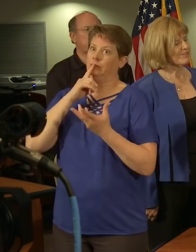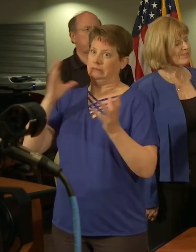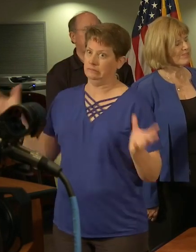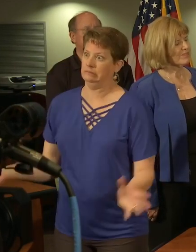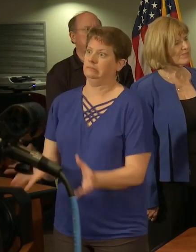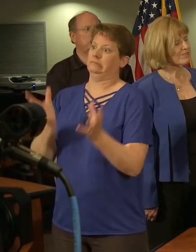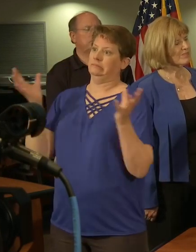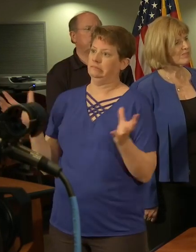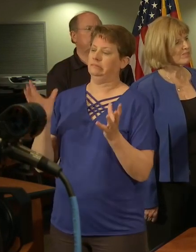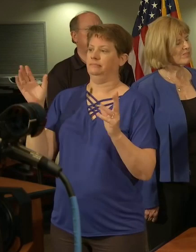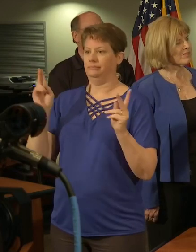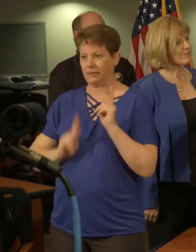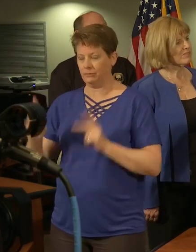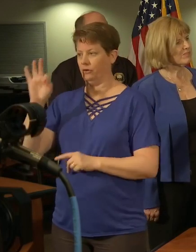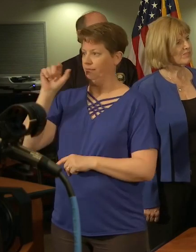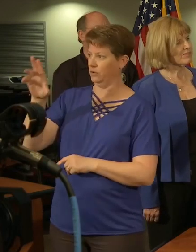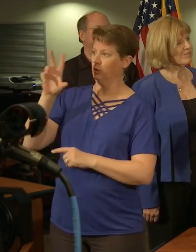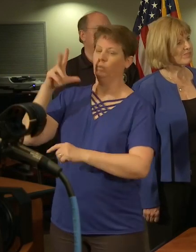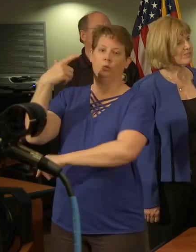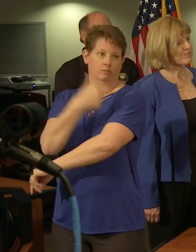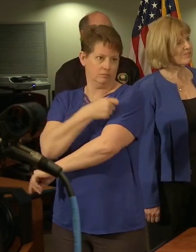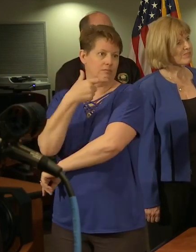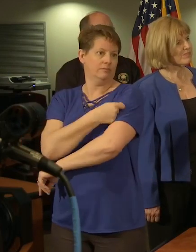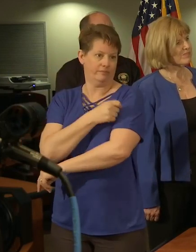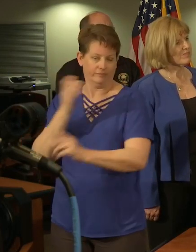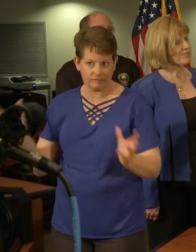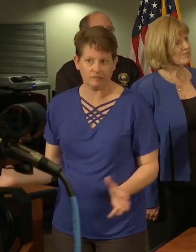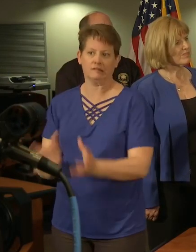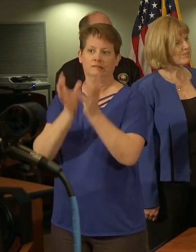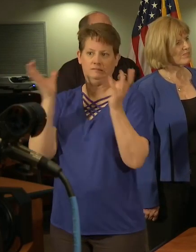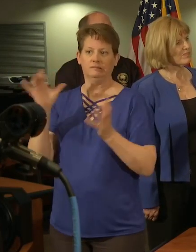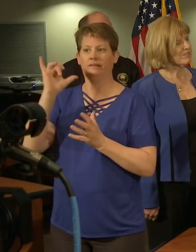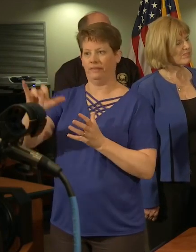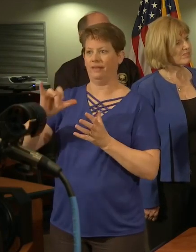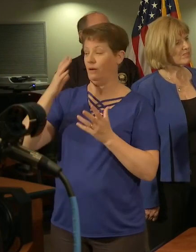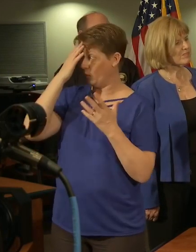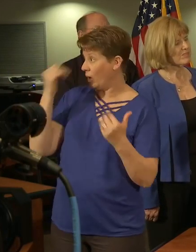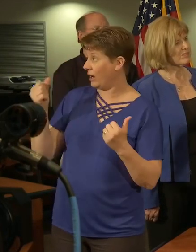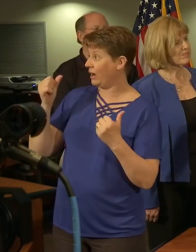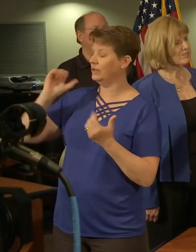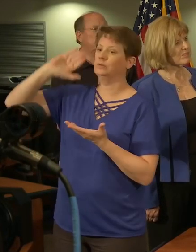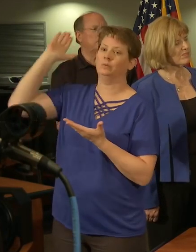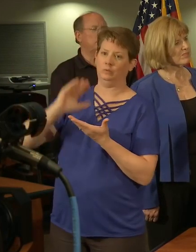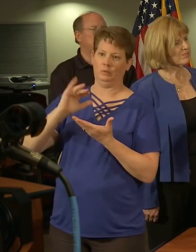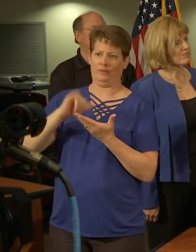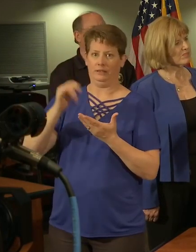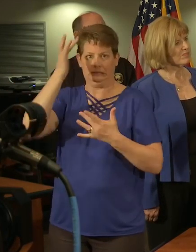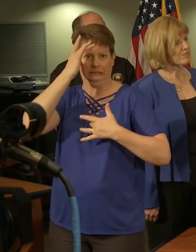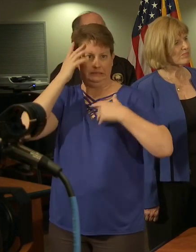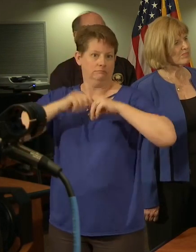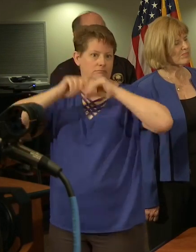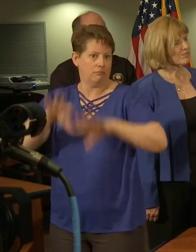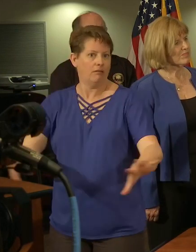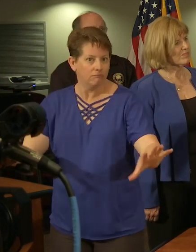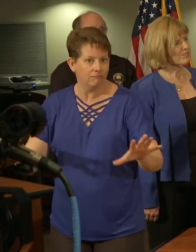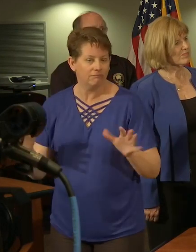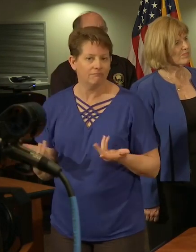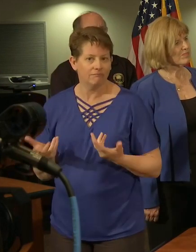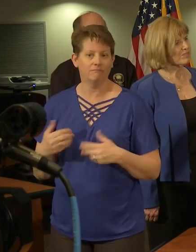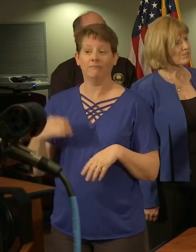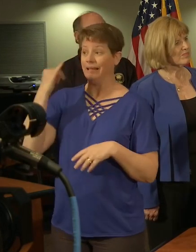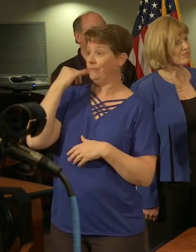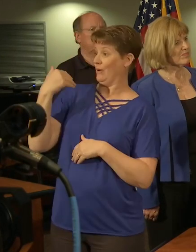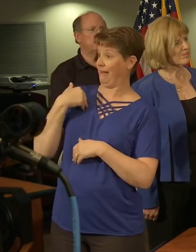encourage the flu vaccine and other vaccines every single year to prevent disease outbreaks like this. When a protective measure like that